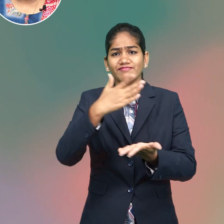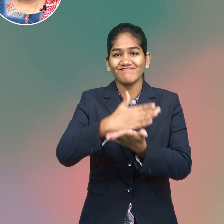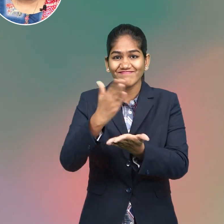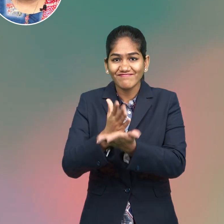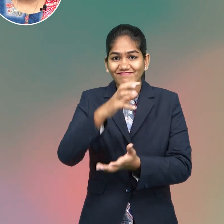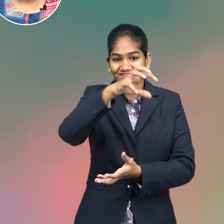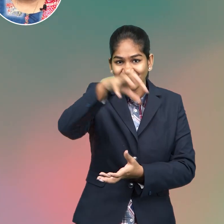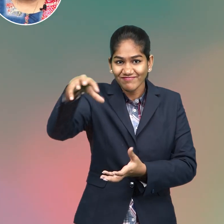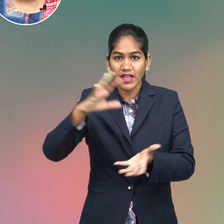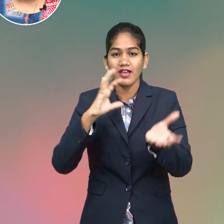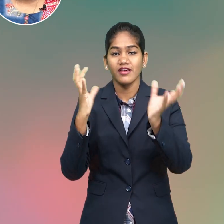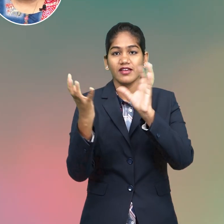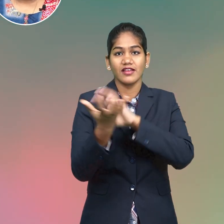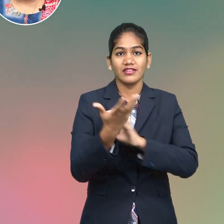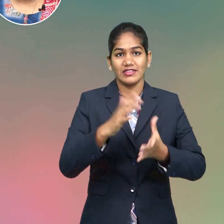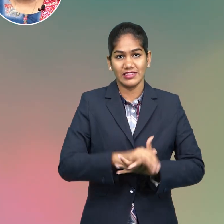country.